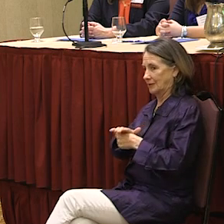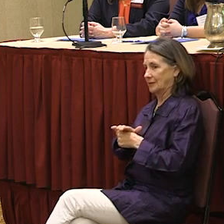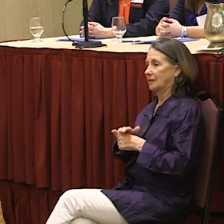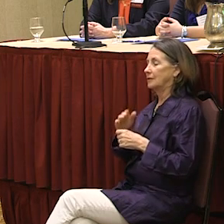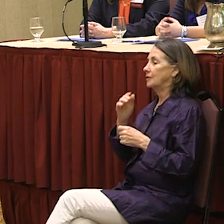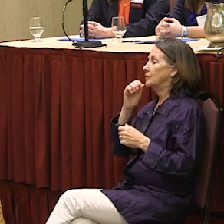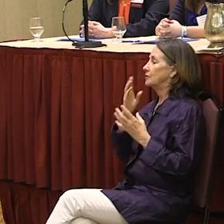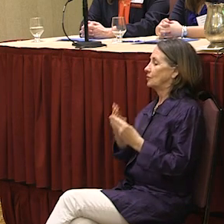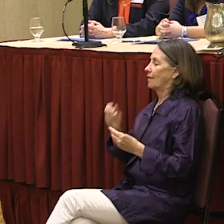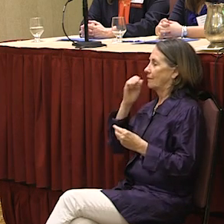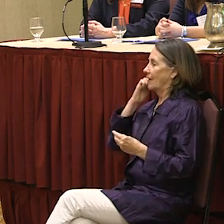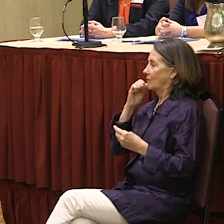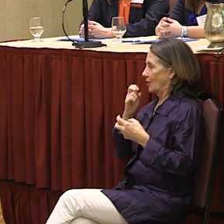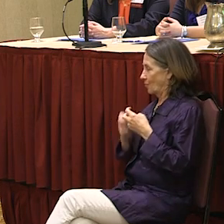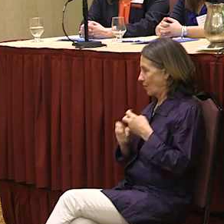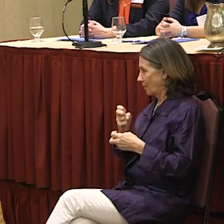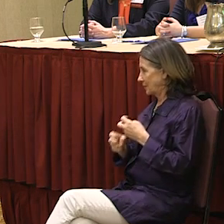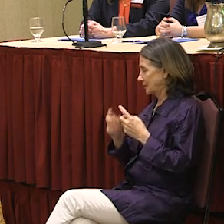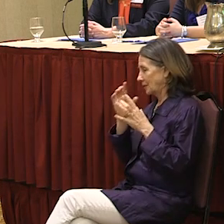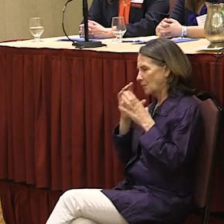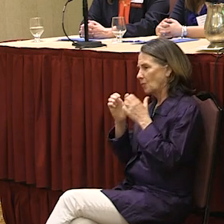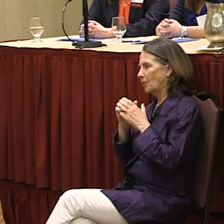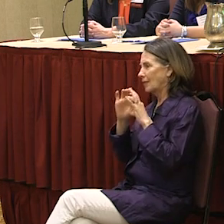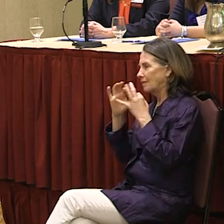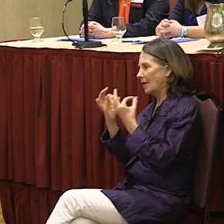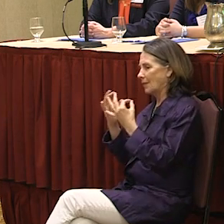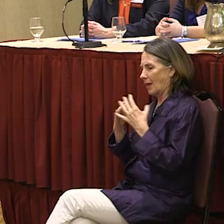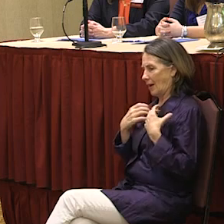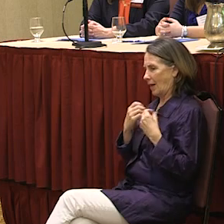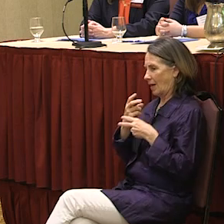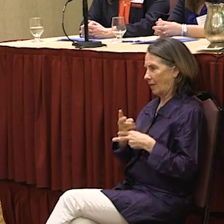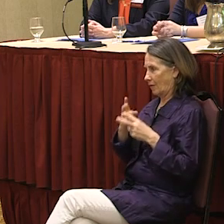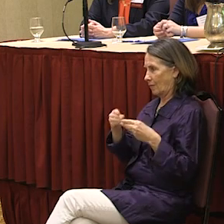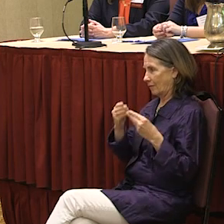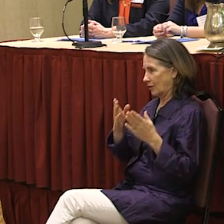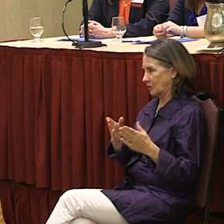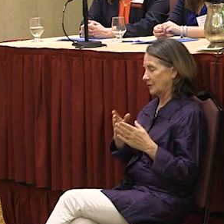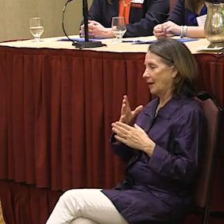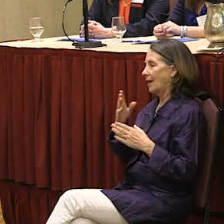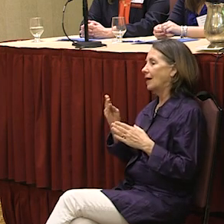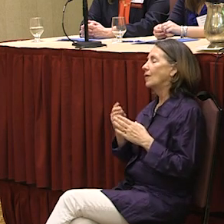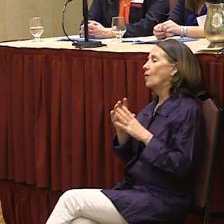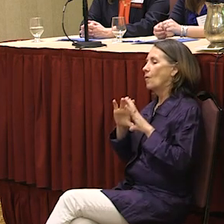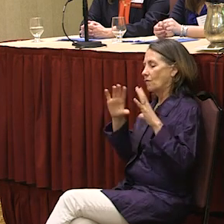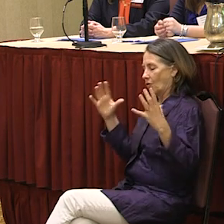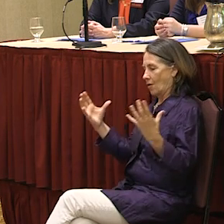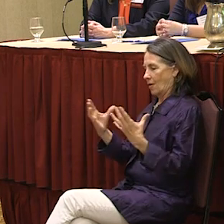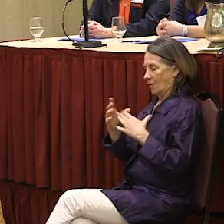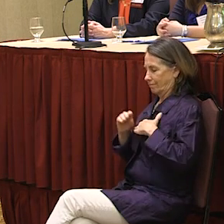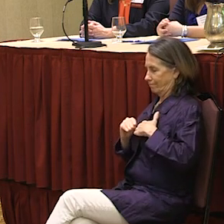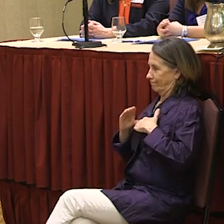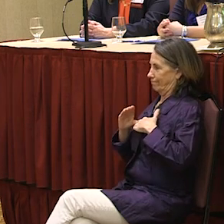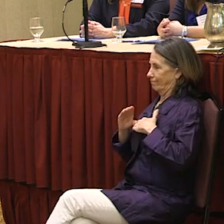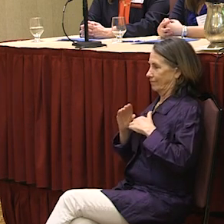everyday problems, communicate effectively with both their family and their healthcare providers, and overall improve